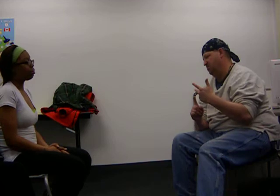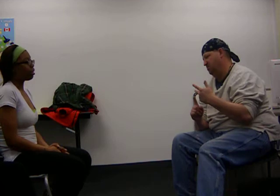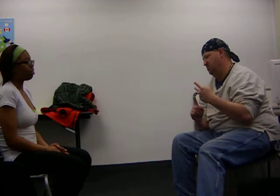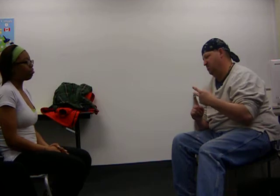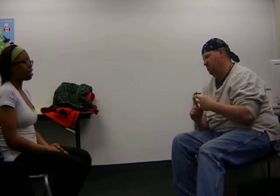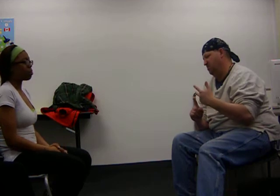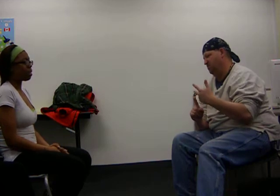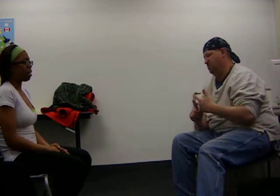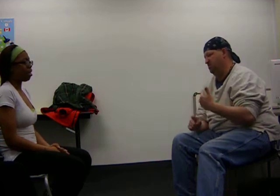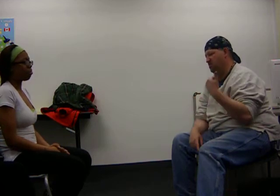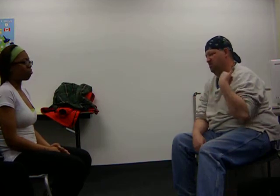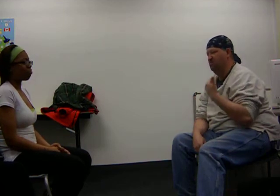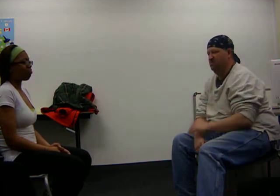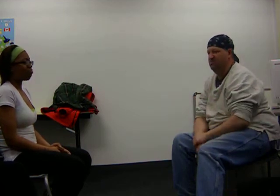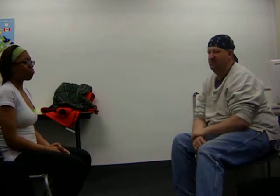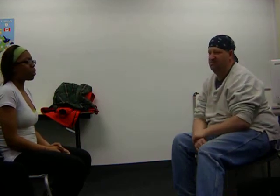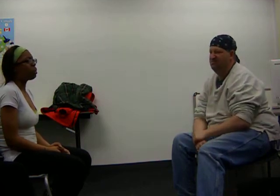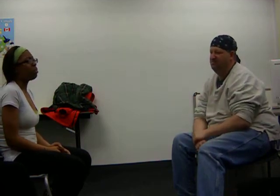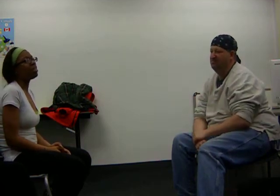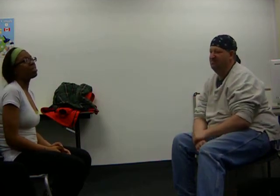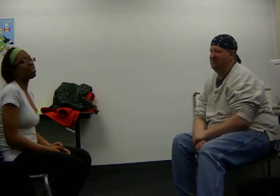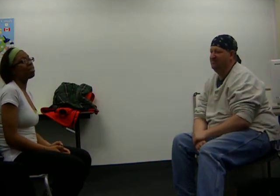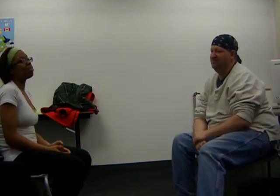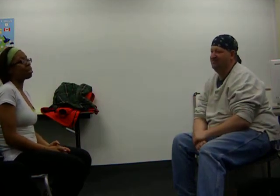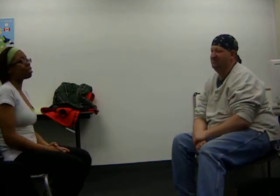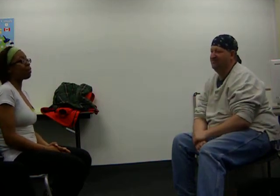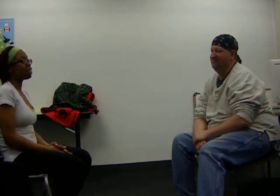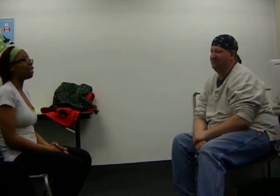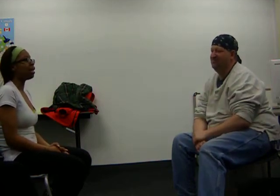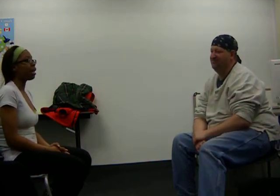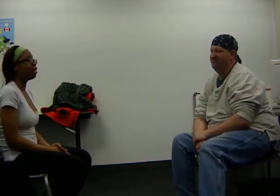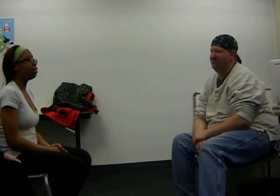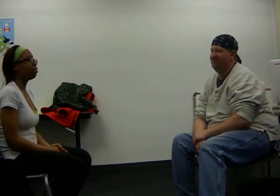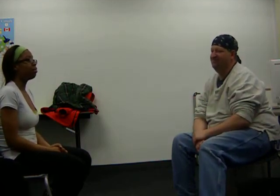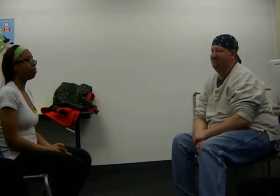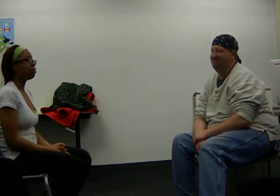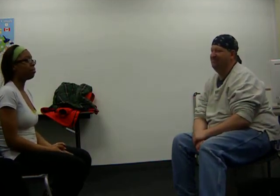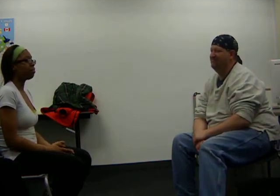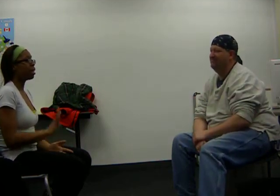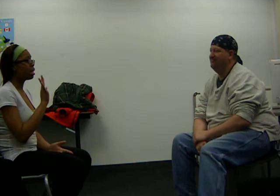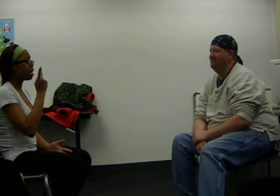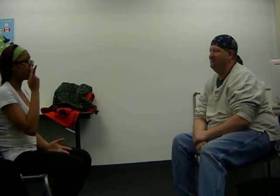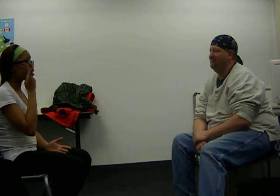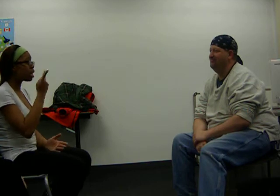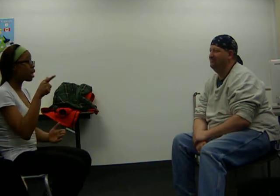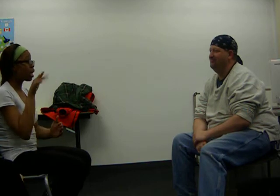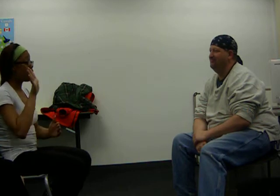But it's been about 3 months since I've seen him. So you've seen the new baby?